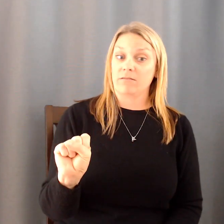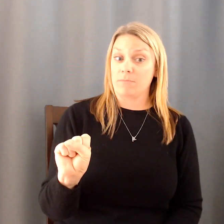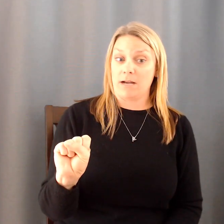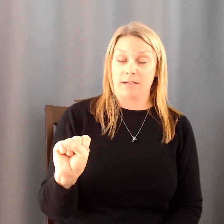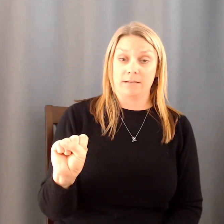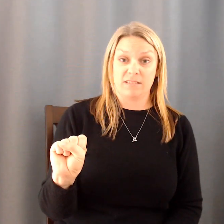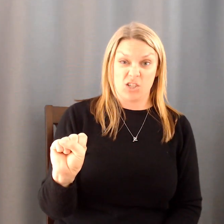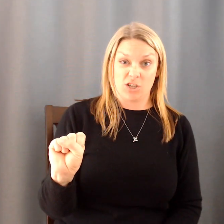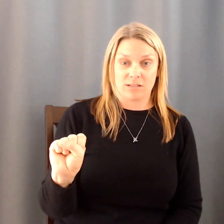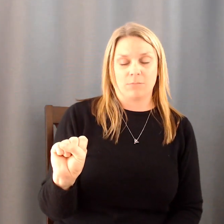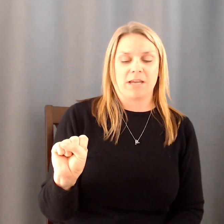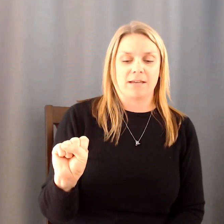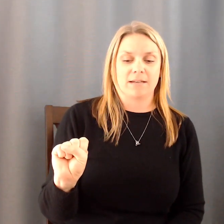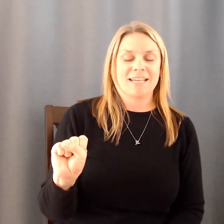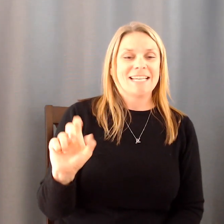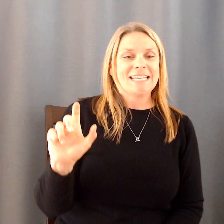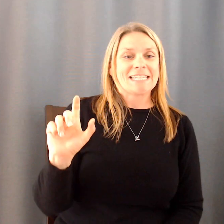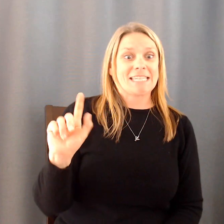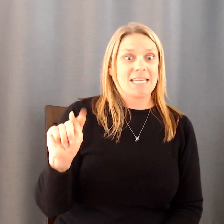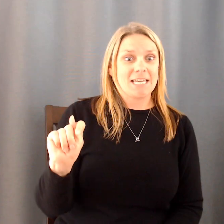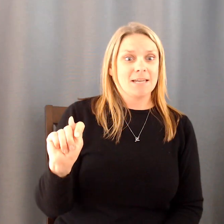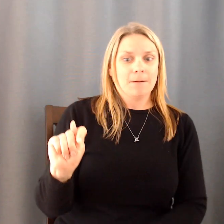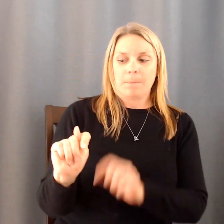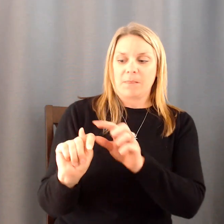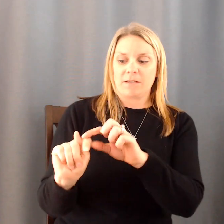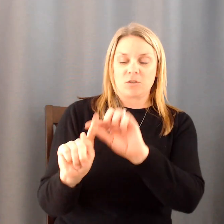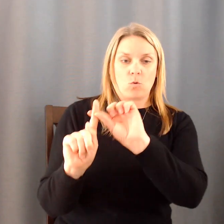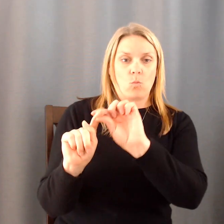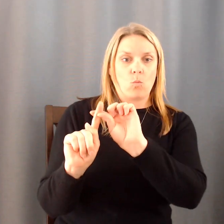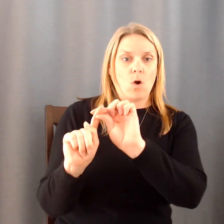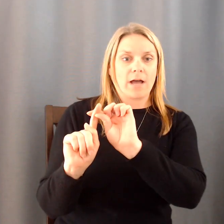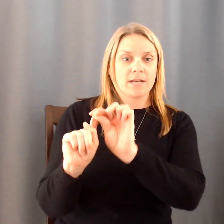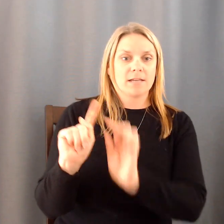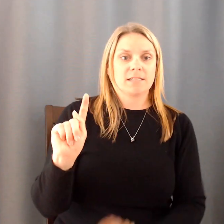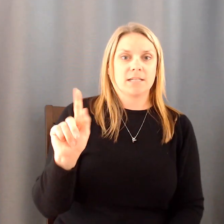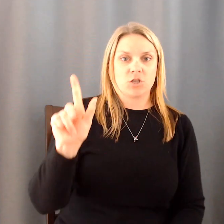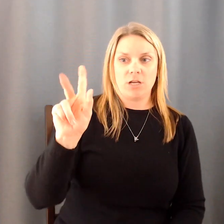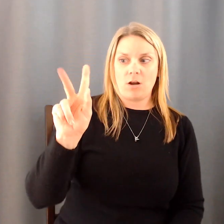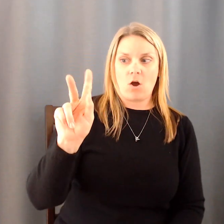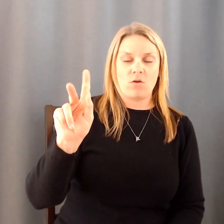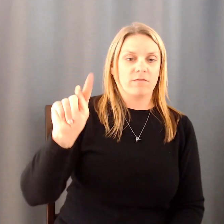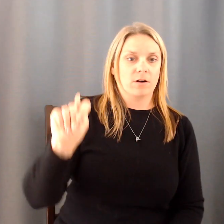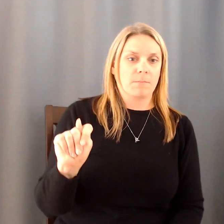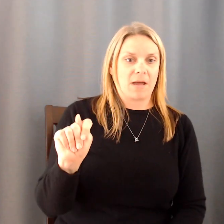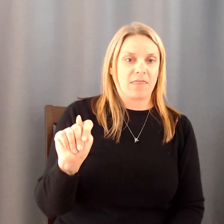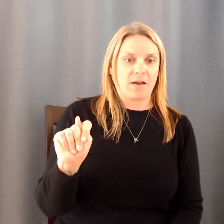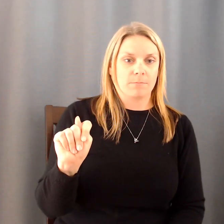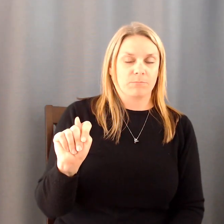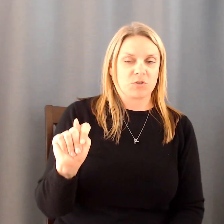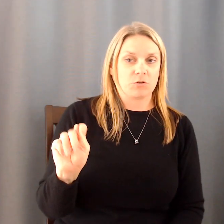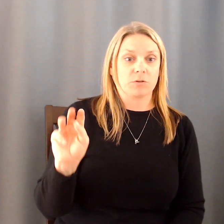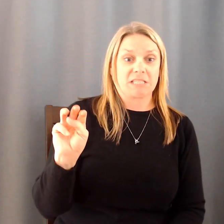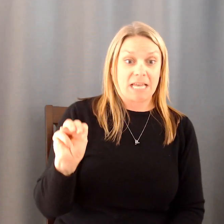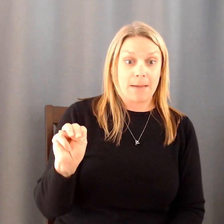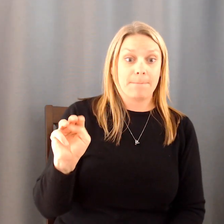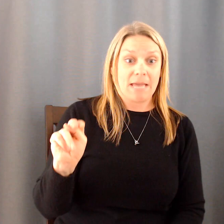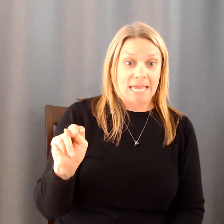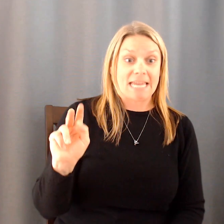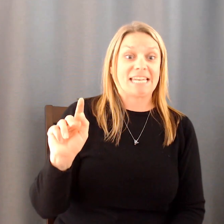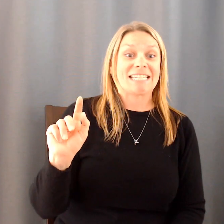my digits on my hand. T is one digit over my thumb. So it was